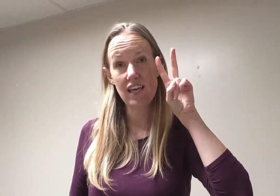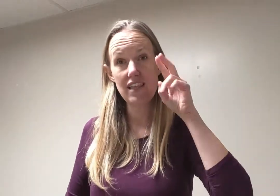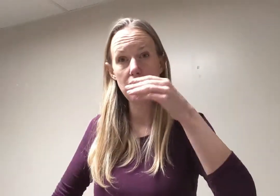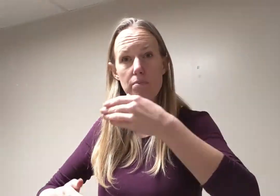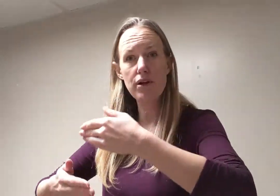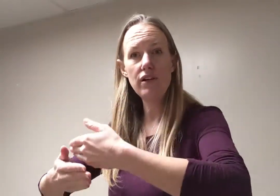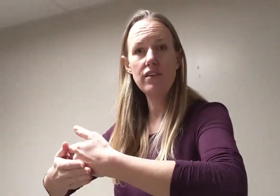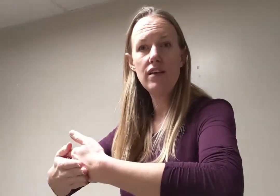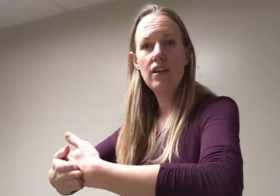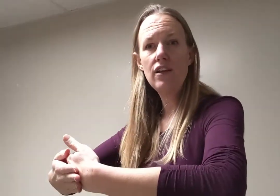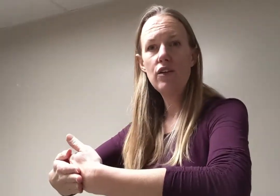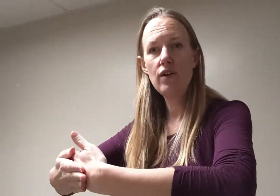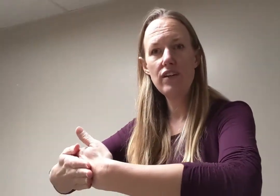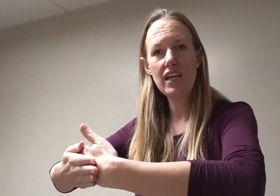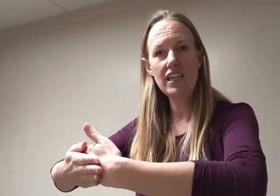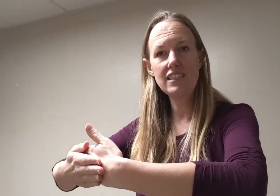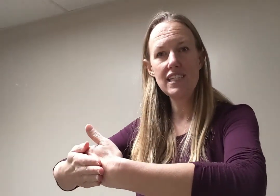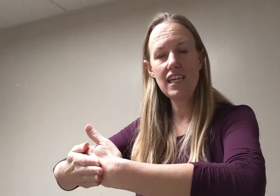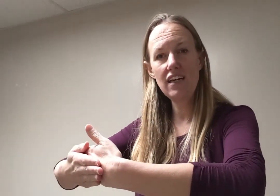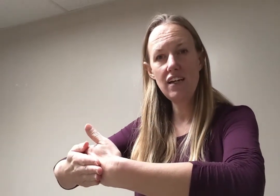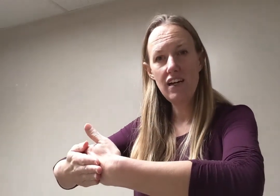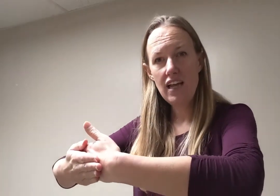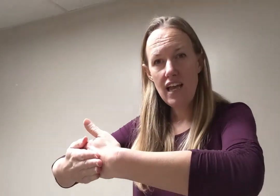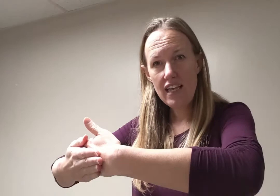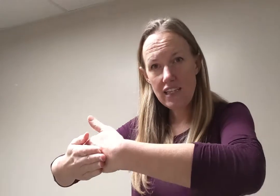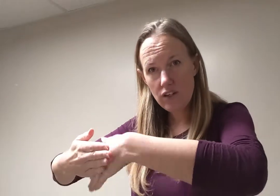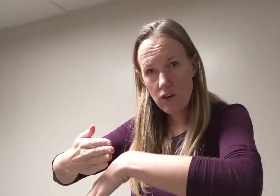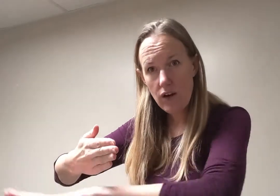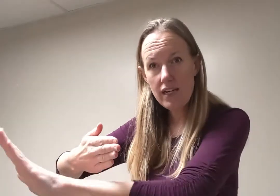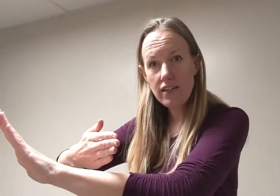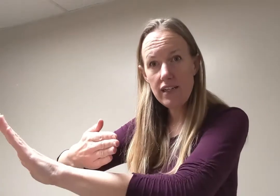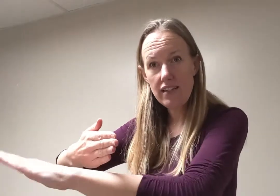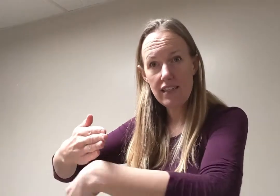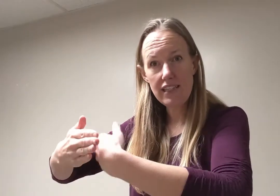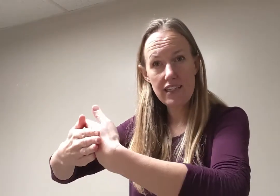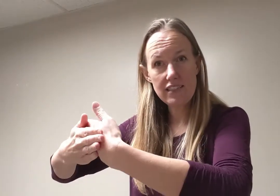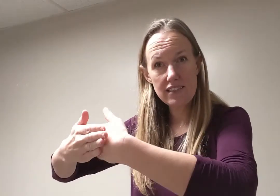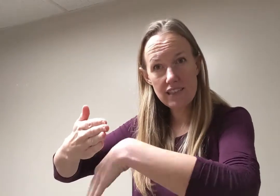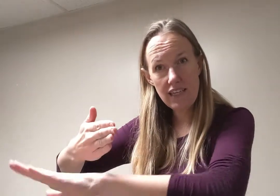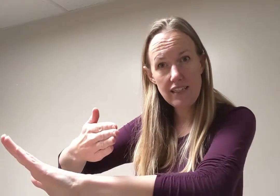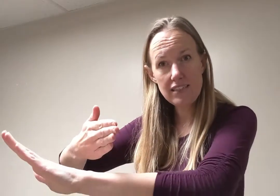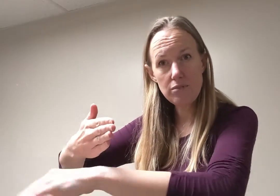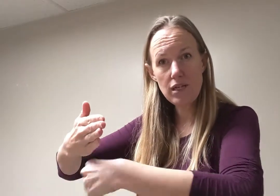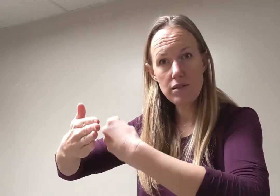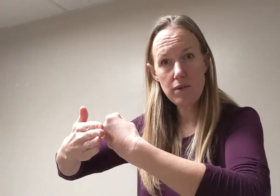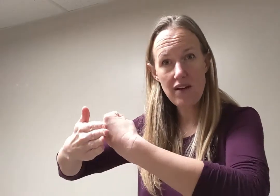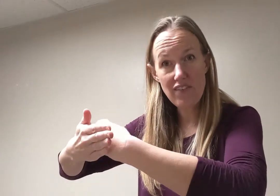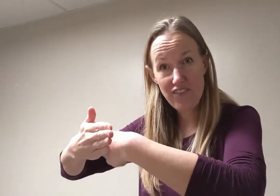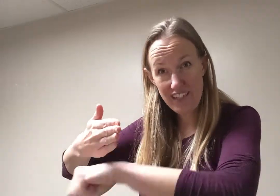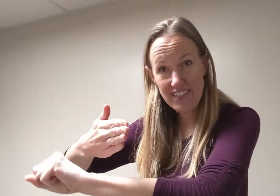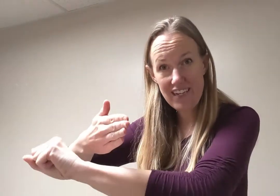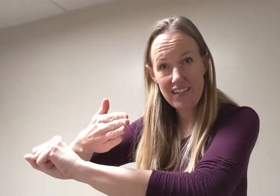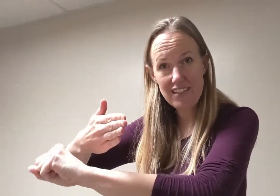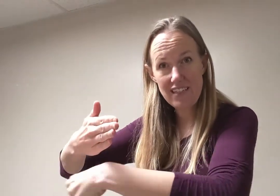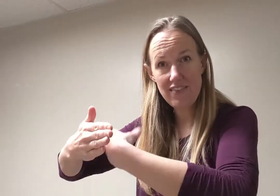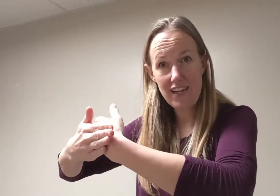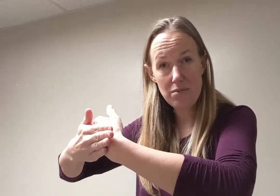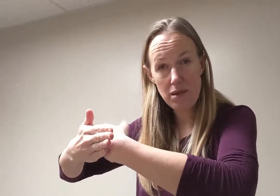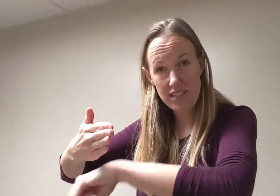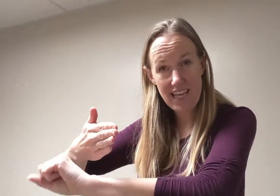then birth, you have your hands here, and then you go underneath like this. Okay, sometimes people have a fist, kind of signifying the baby's